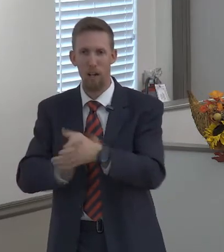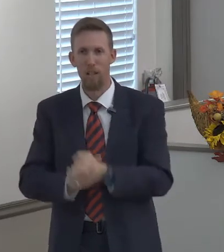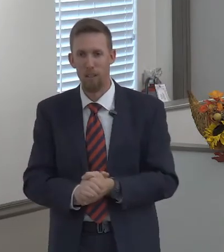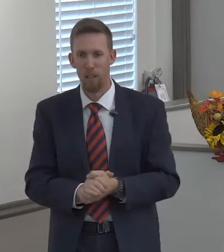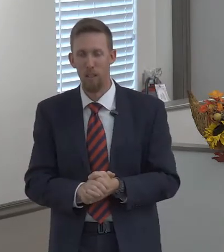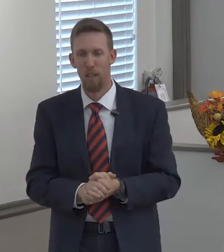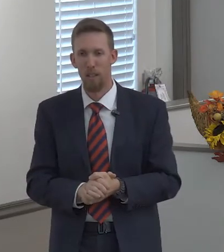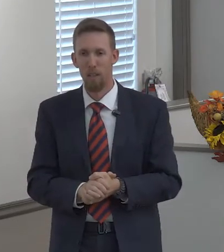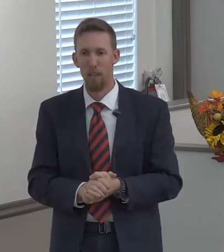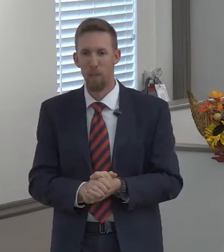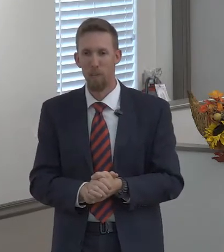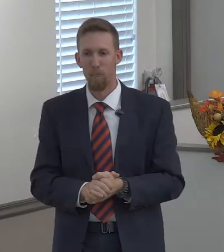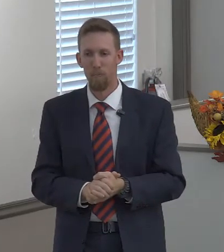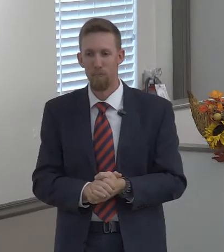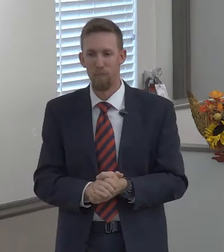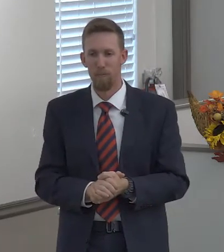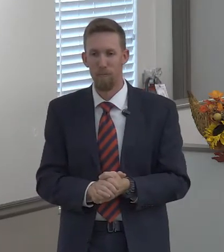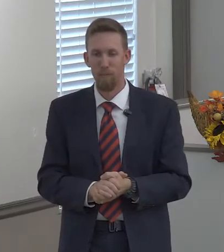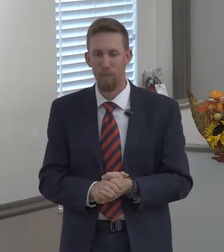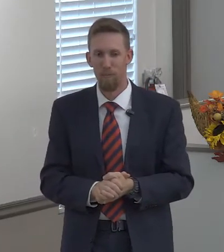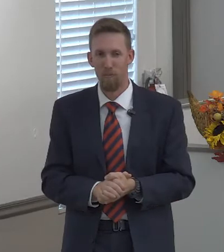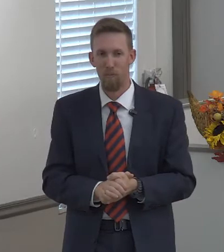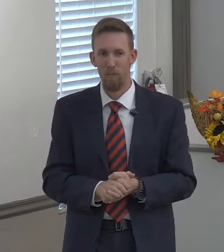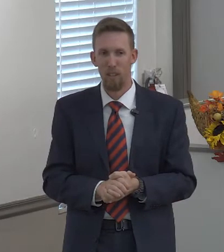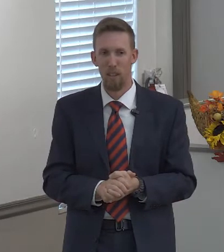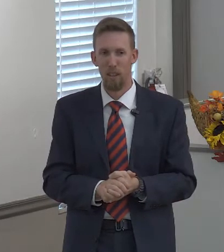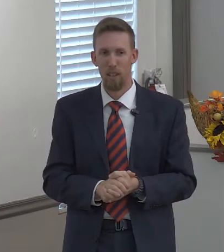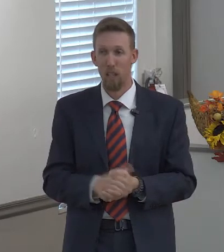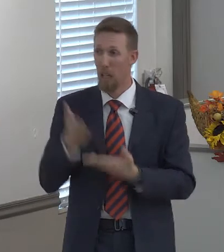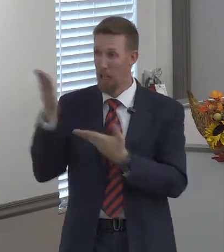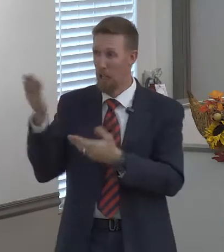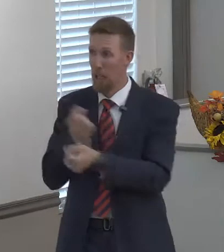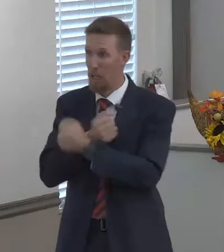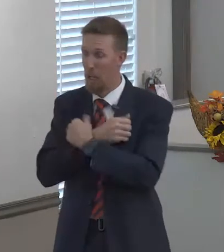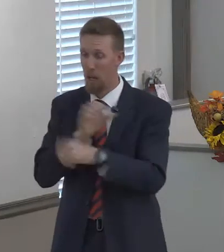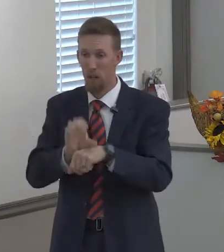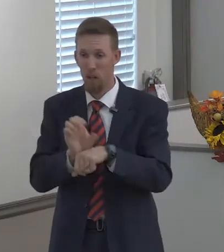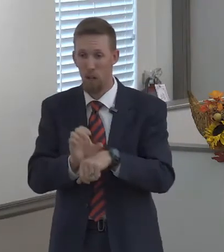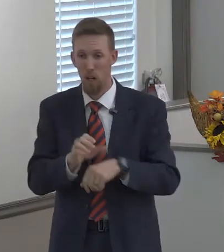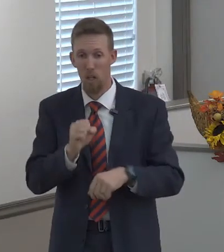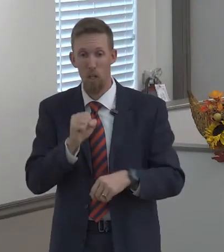In fact, I'm sorry I said that, because now you got that image in your mind and your...